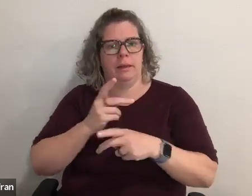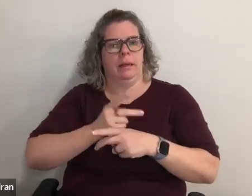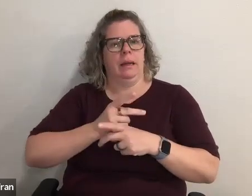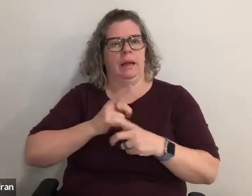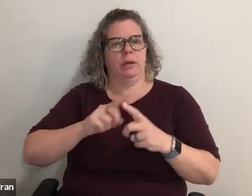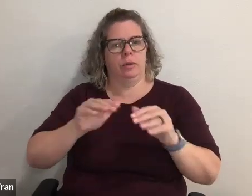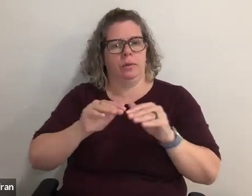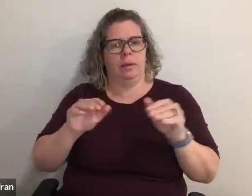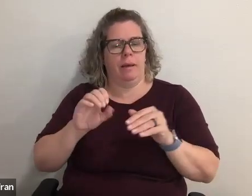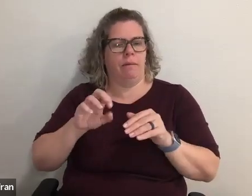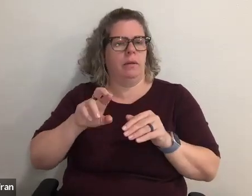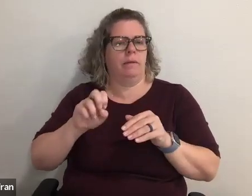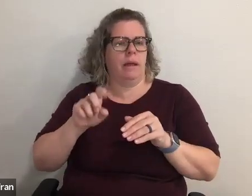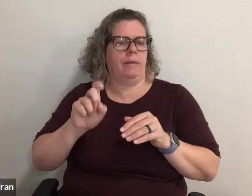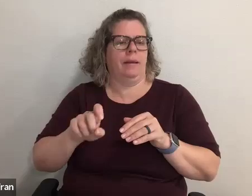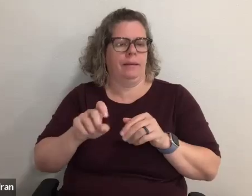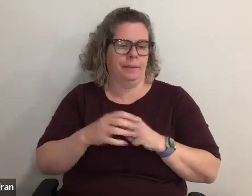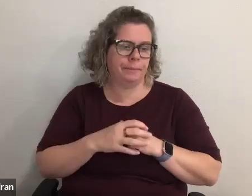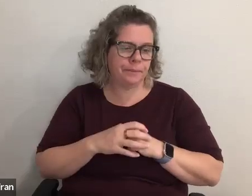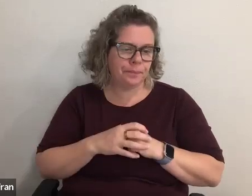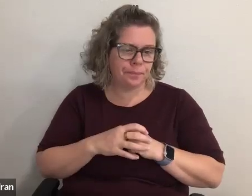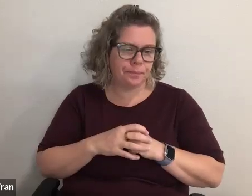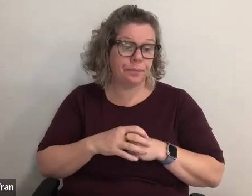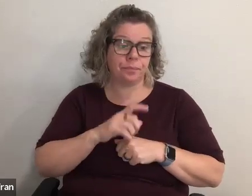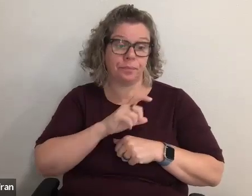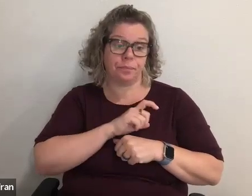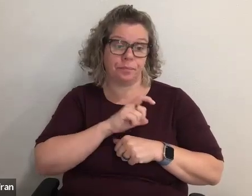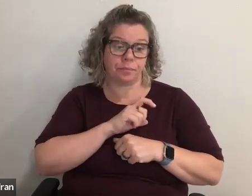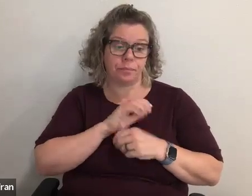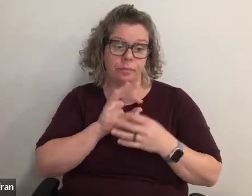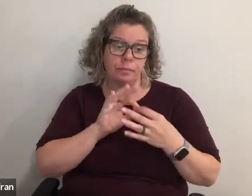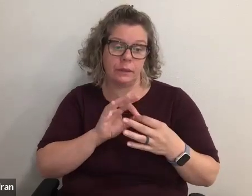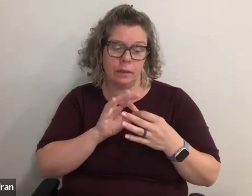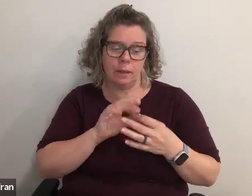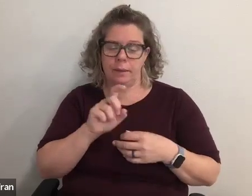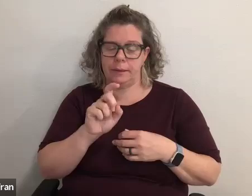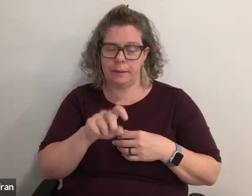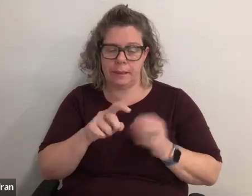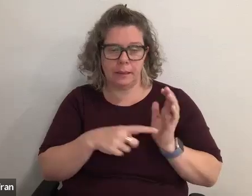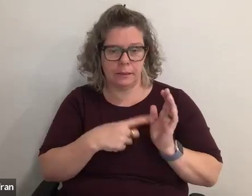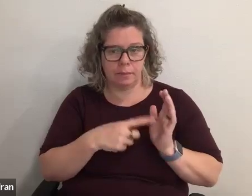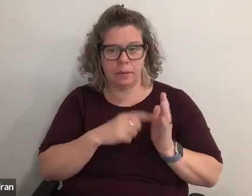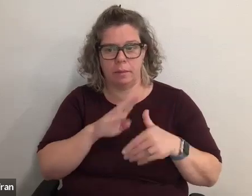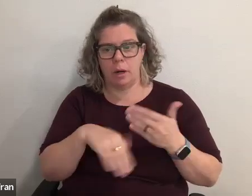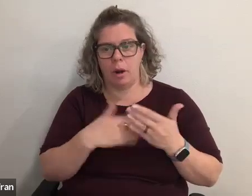to the level of care we're assisting them with. And law enforcement collaboration is needed. In all my years of doing